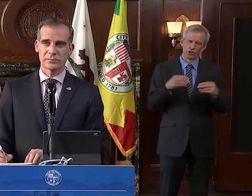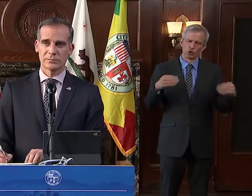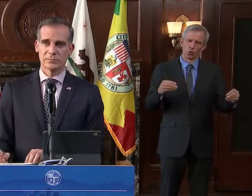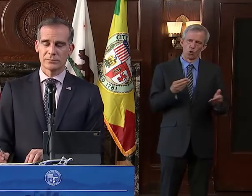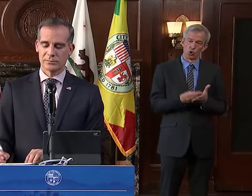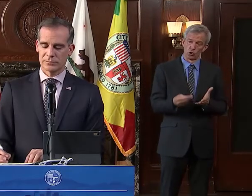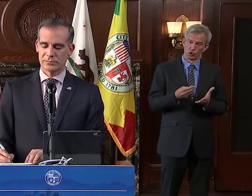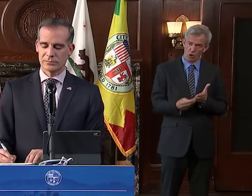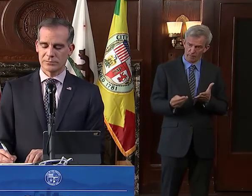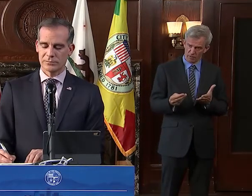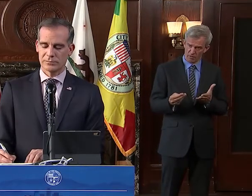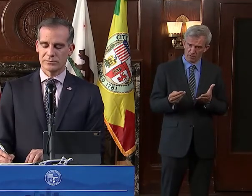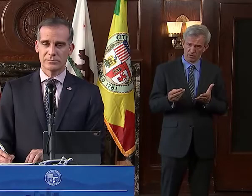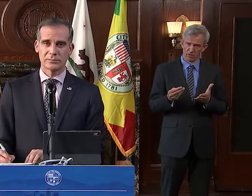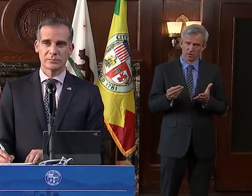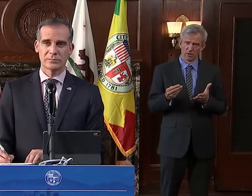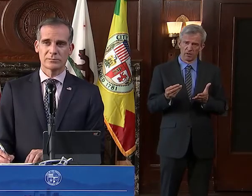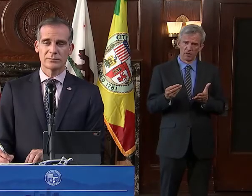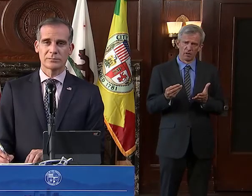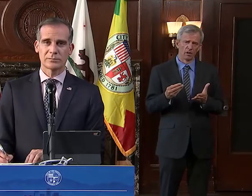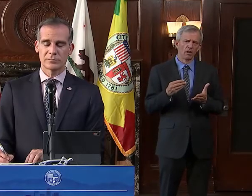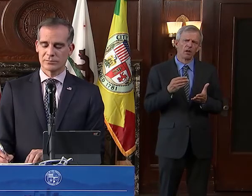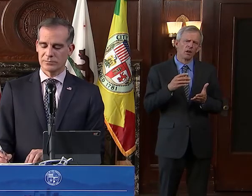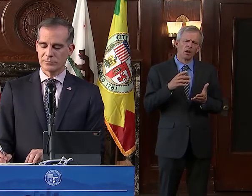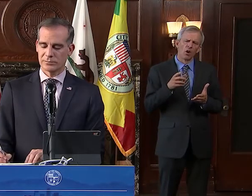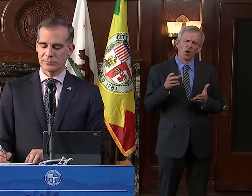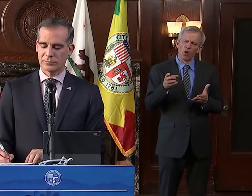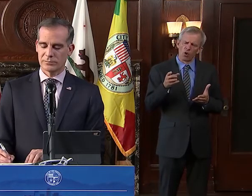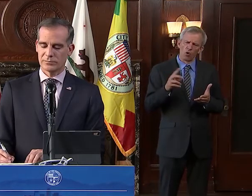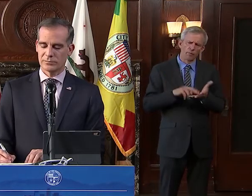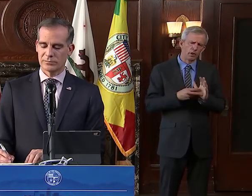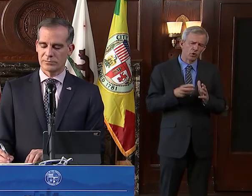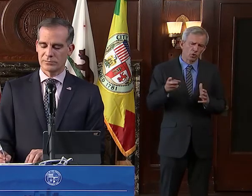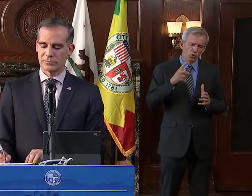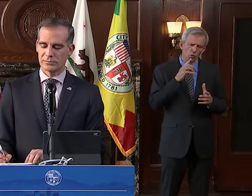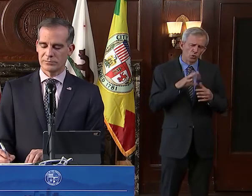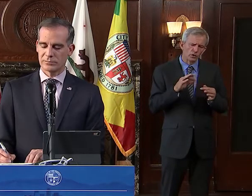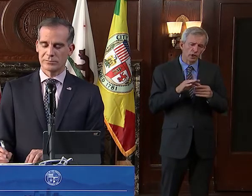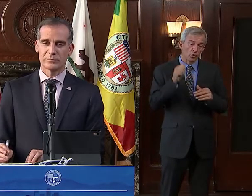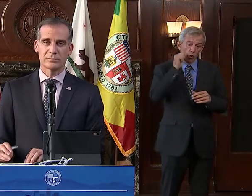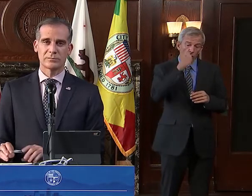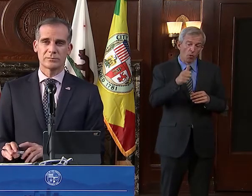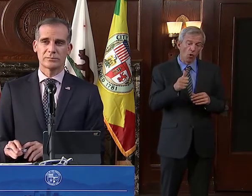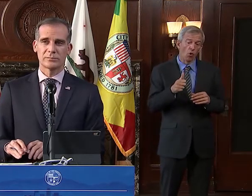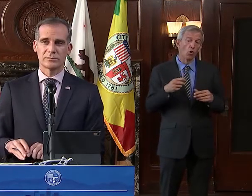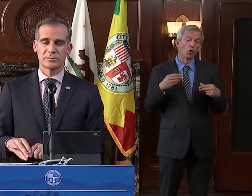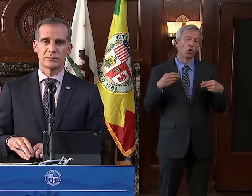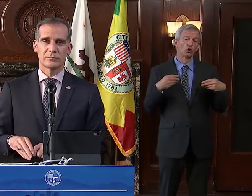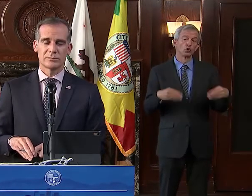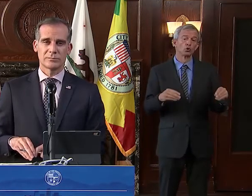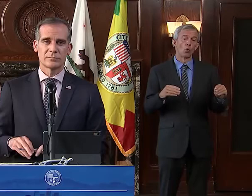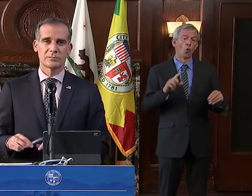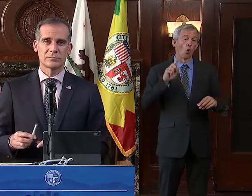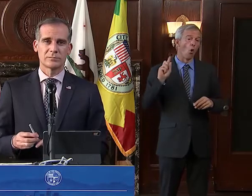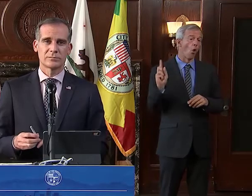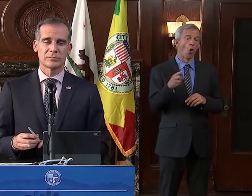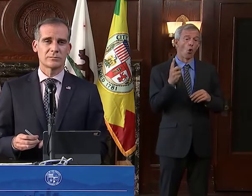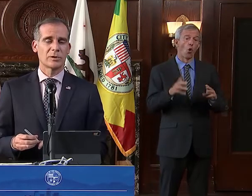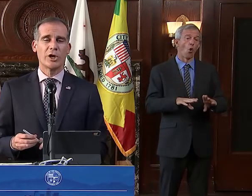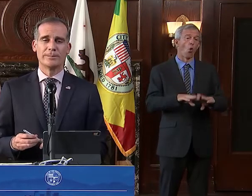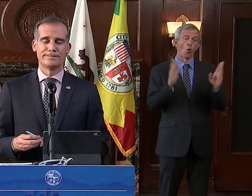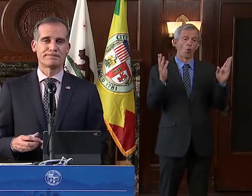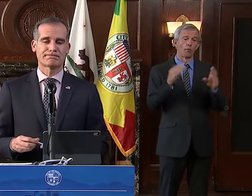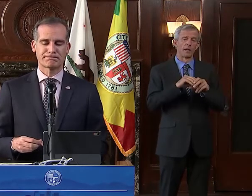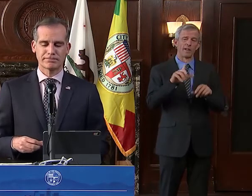shopping retailers. And are you saying that tomorrow that these retailers are only going to be open in LA